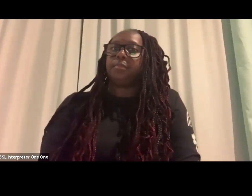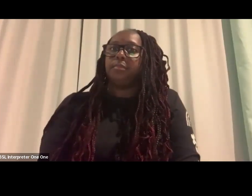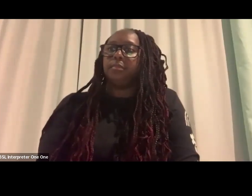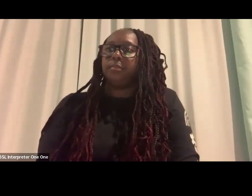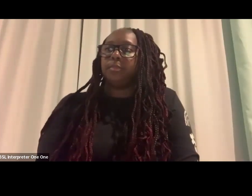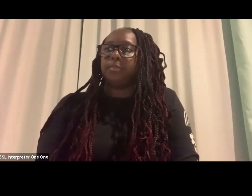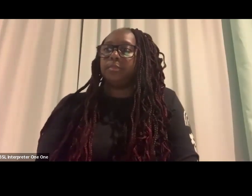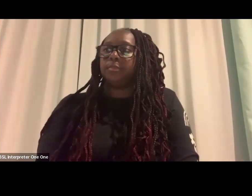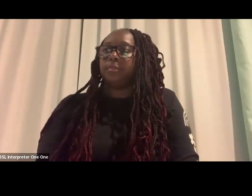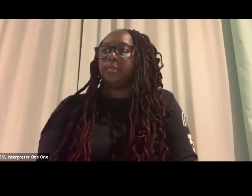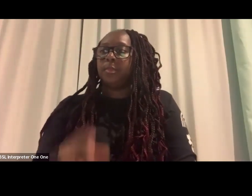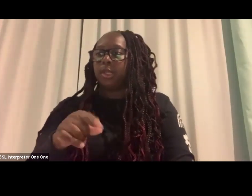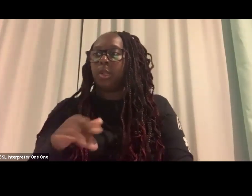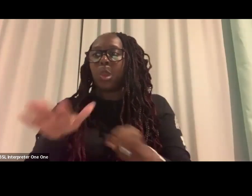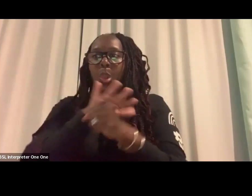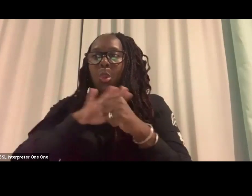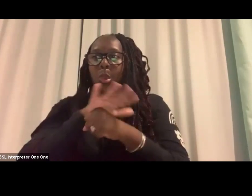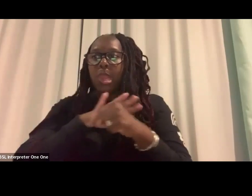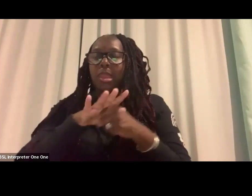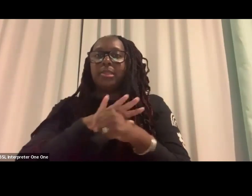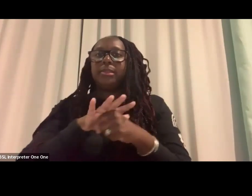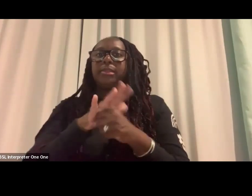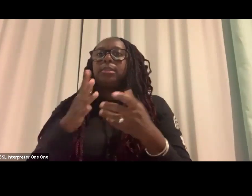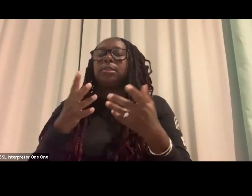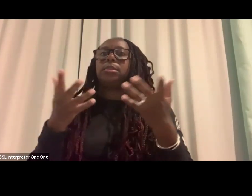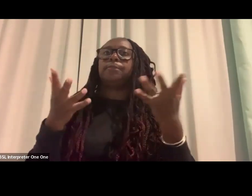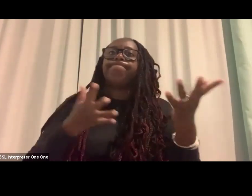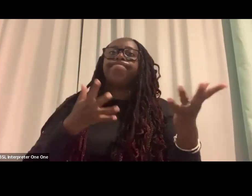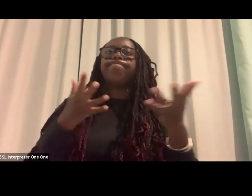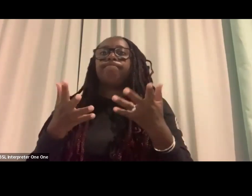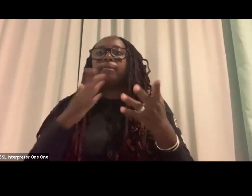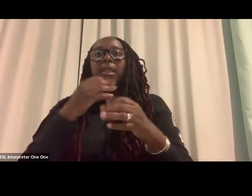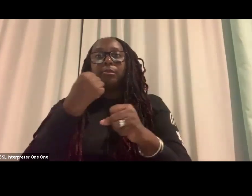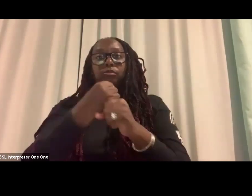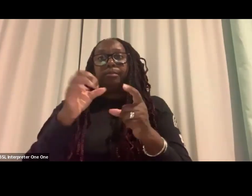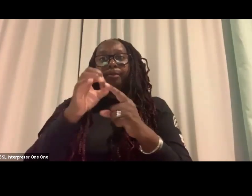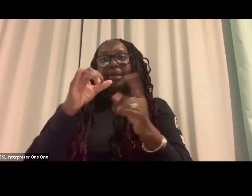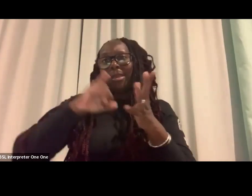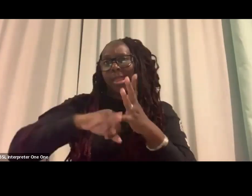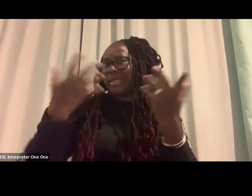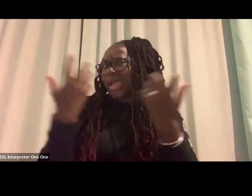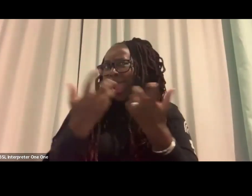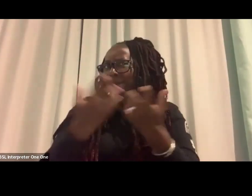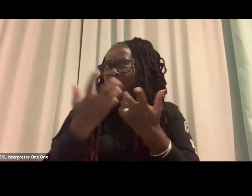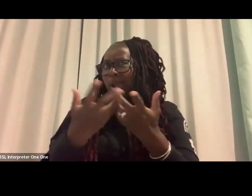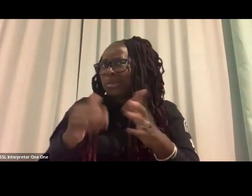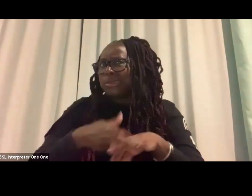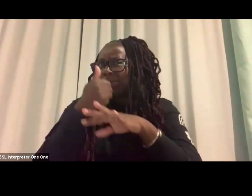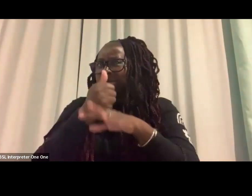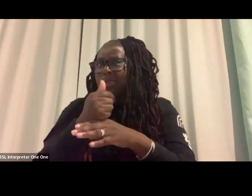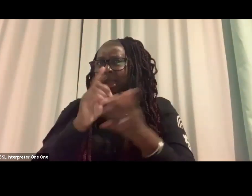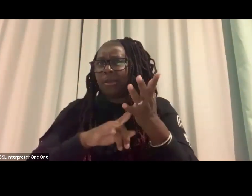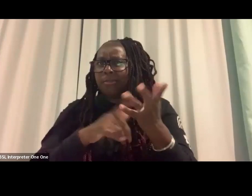important locating kind of the GPS of where does Hara Waiora sit in a